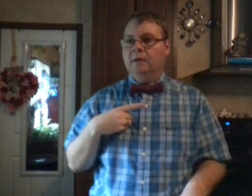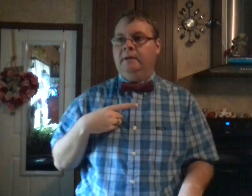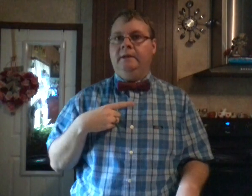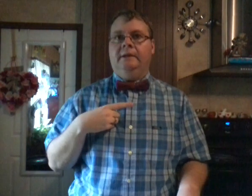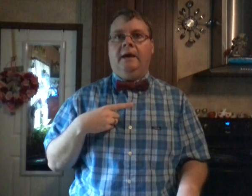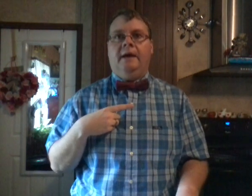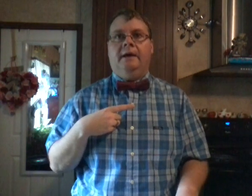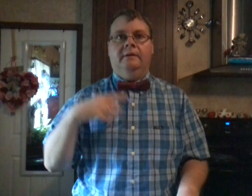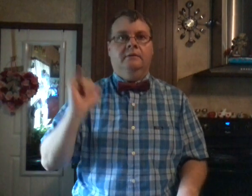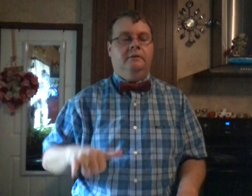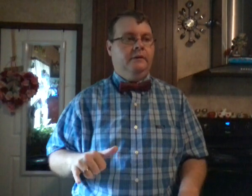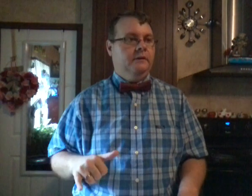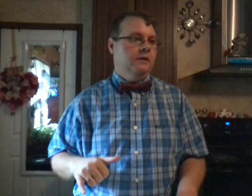And he had the